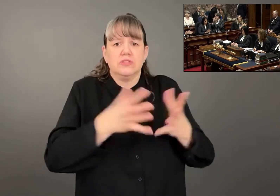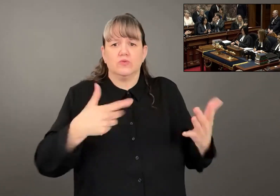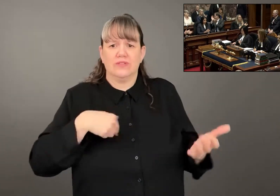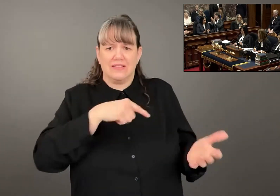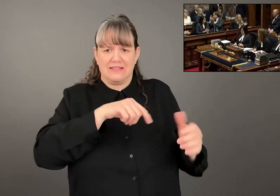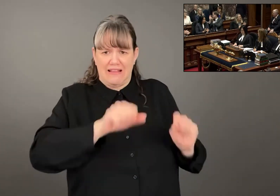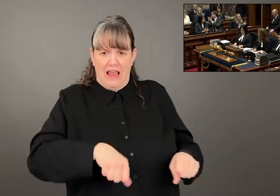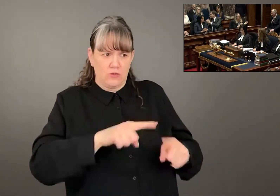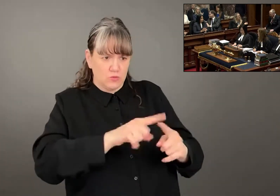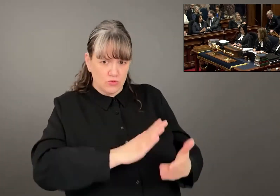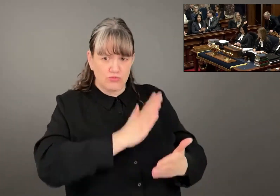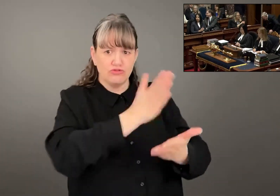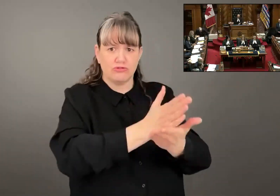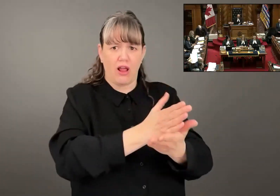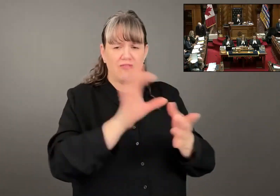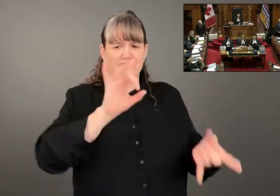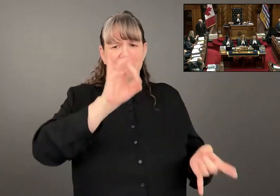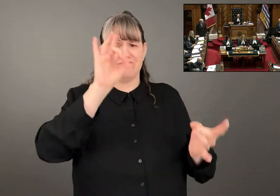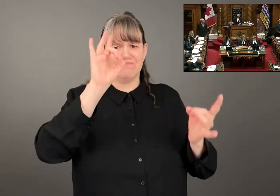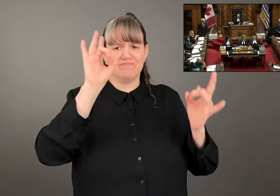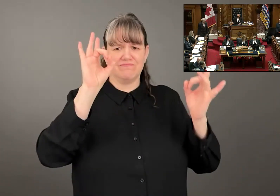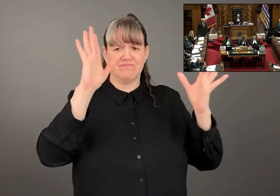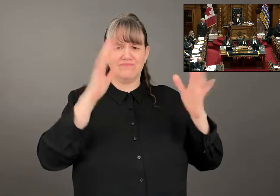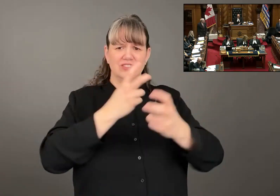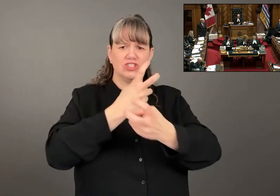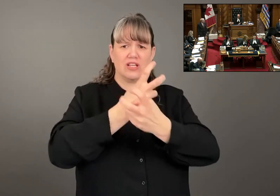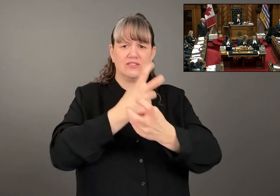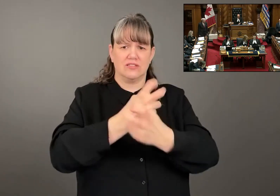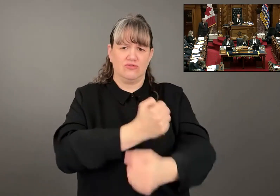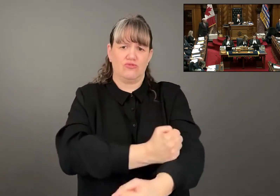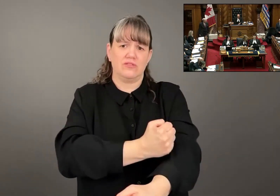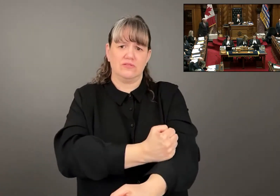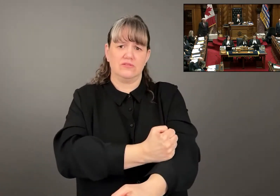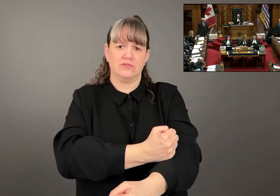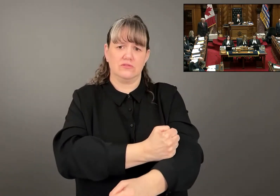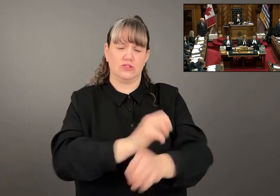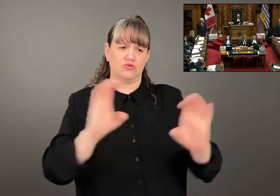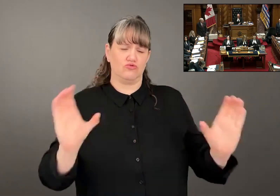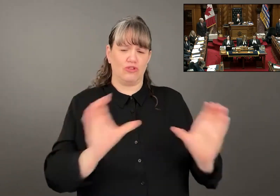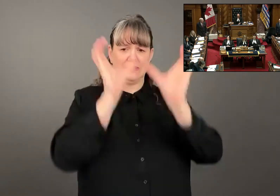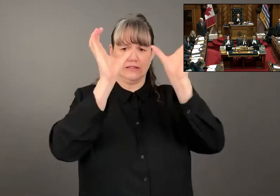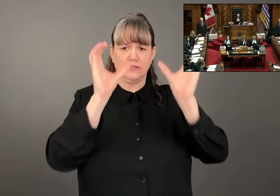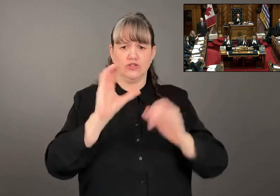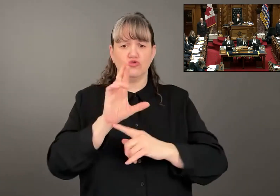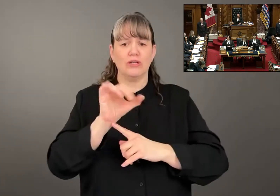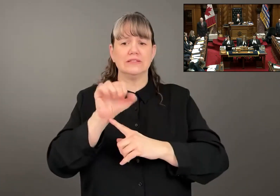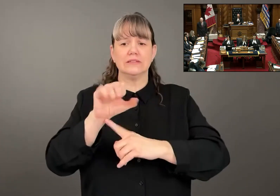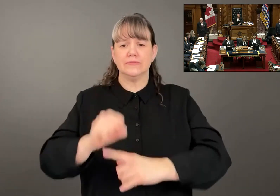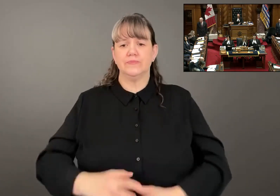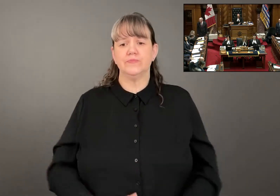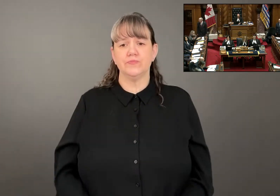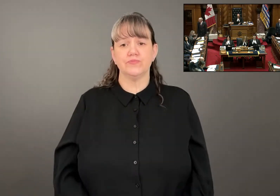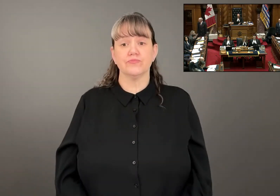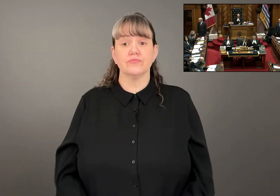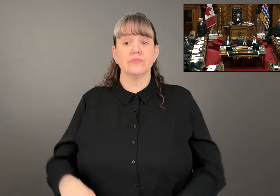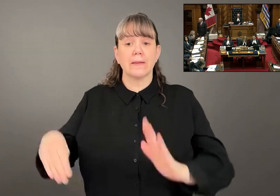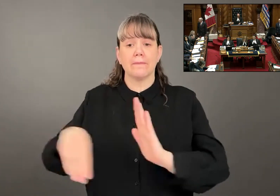The bell ends the question period. Minister of Housing and Municipal Affairs. Thank you, Honourable Speaker. I have the honour to present